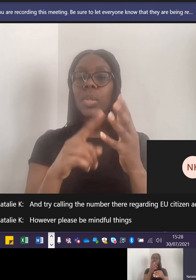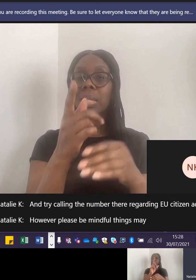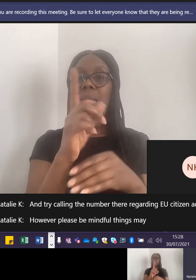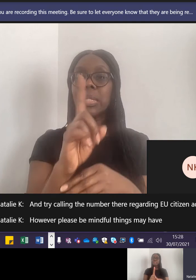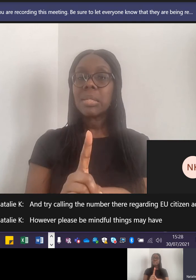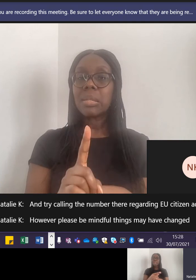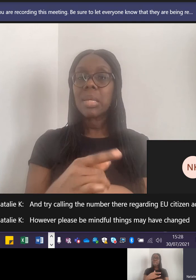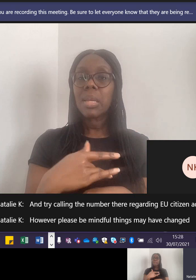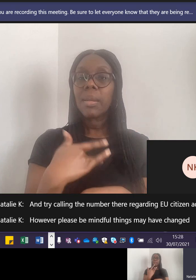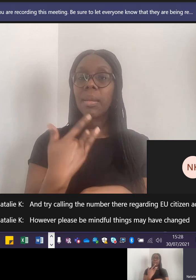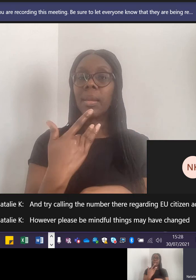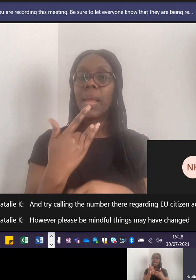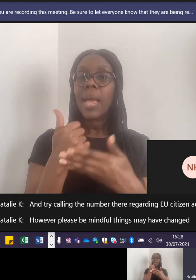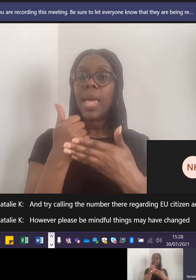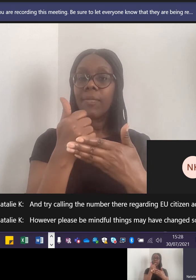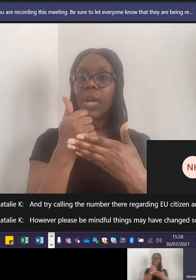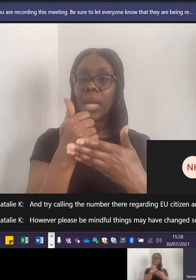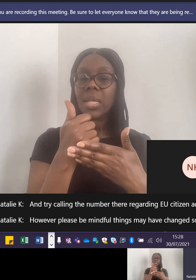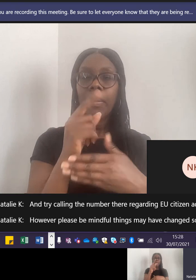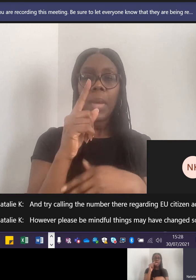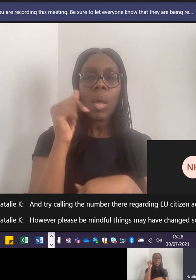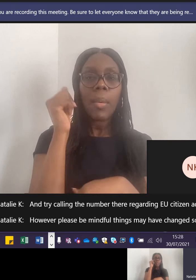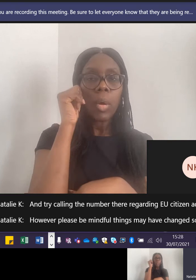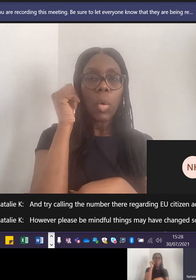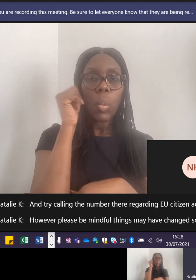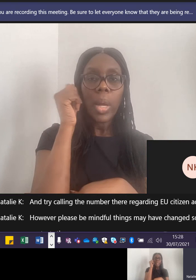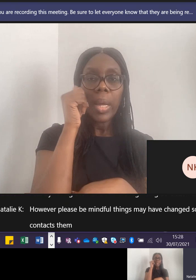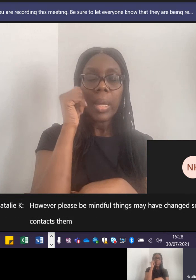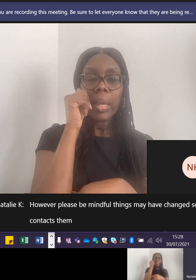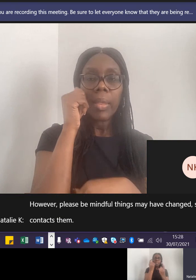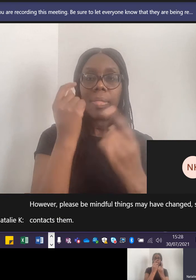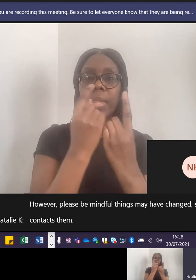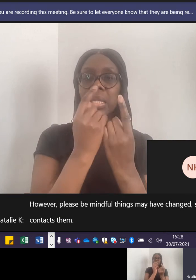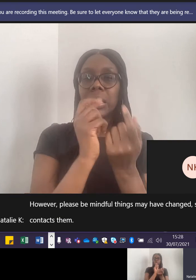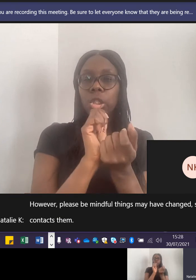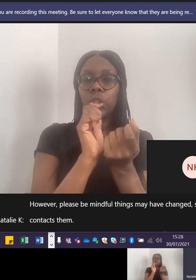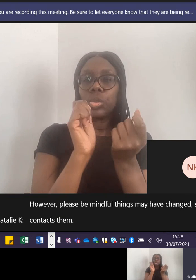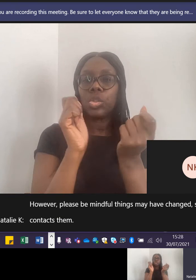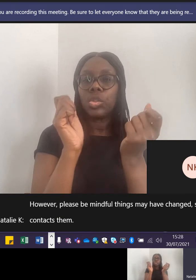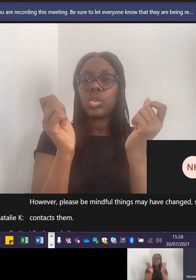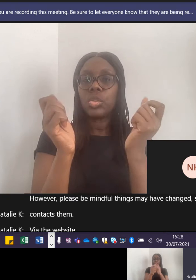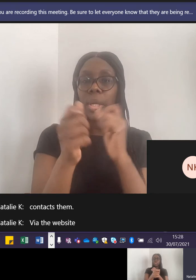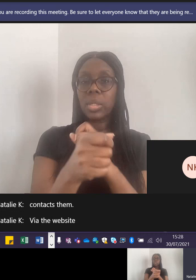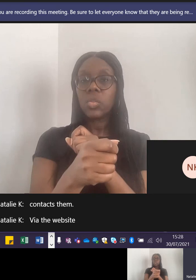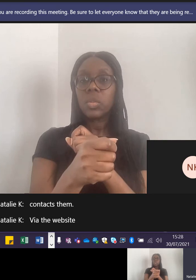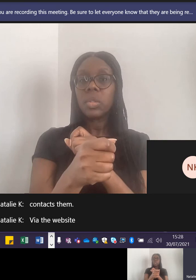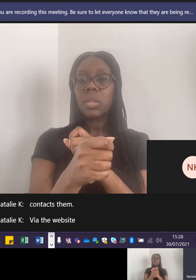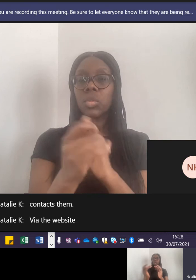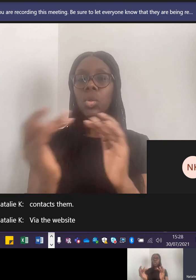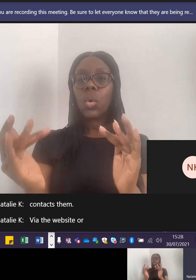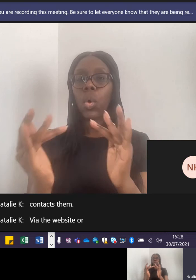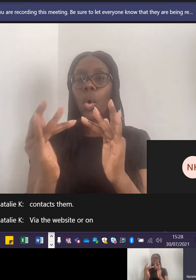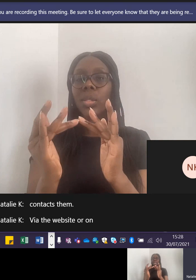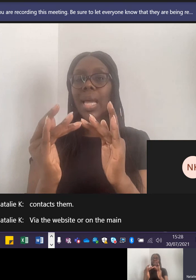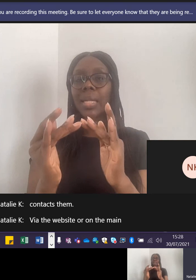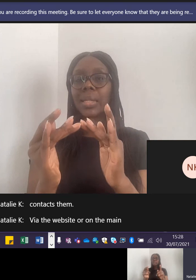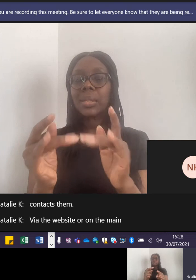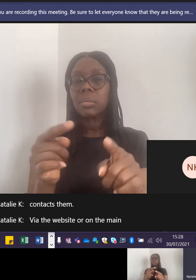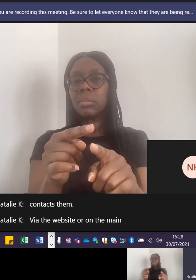have changed. So do contact them via their website or on the